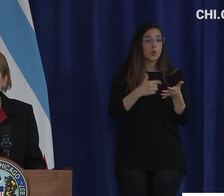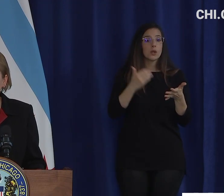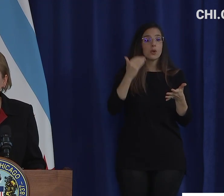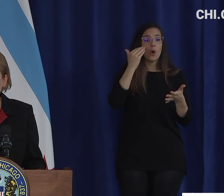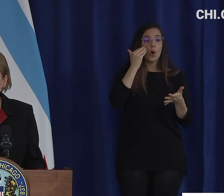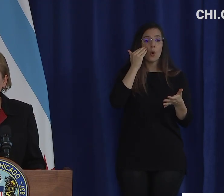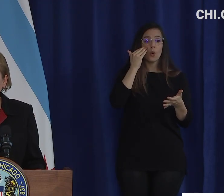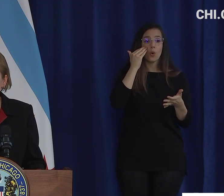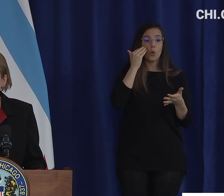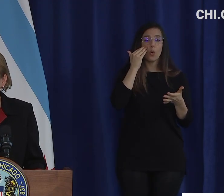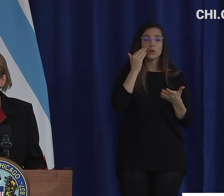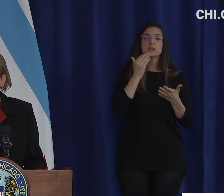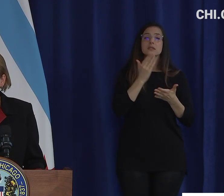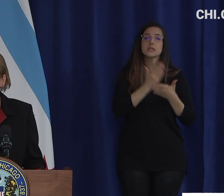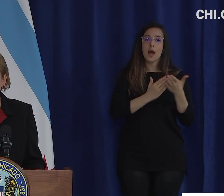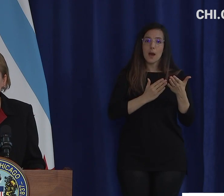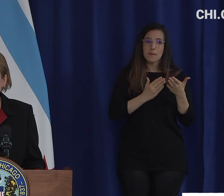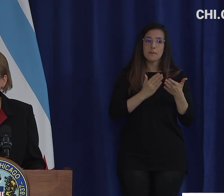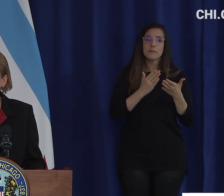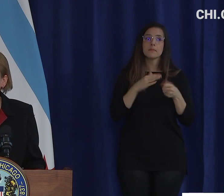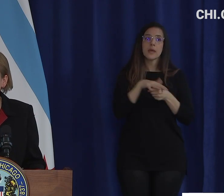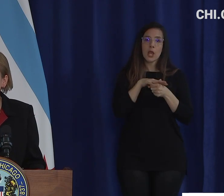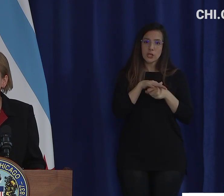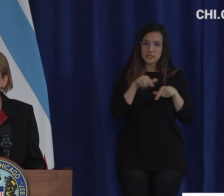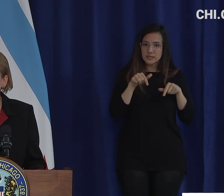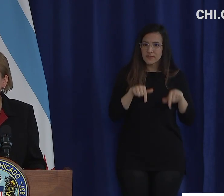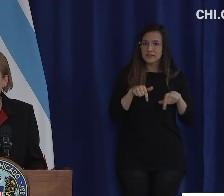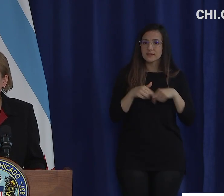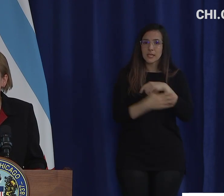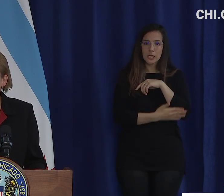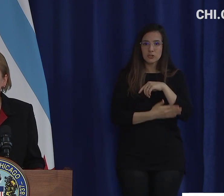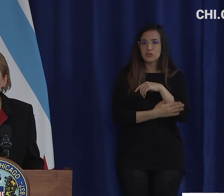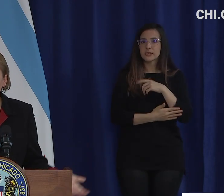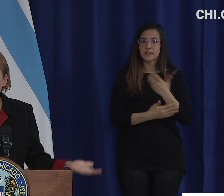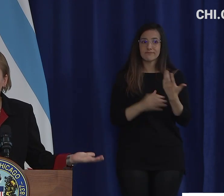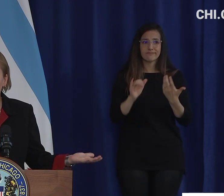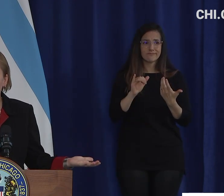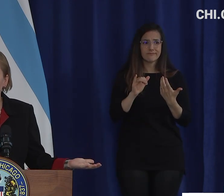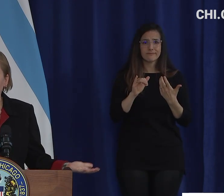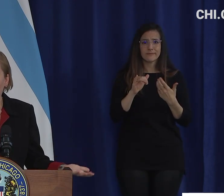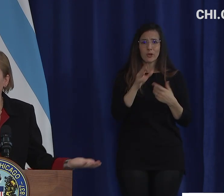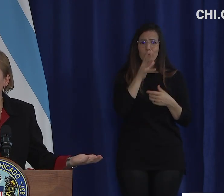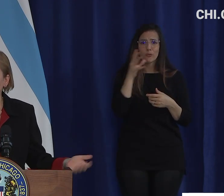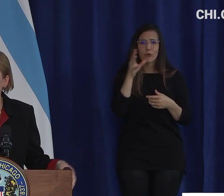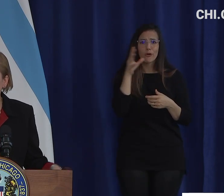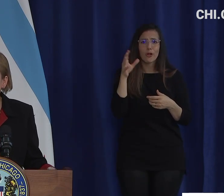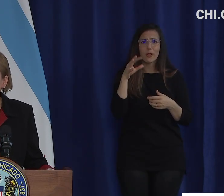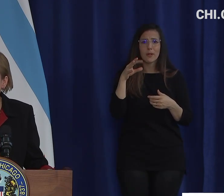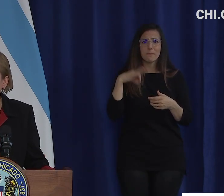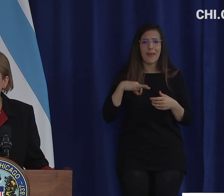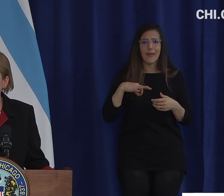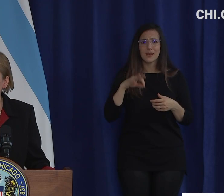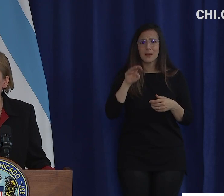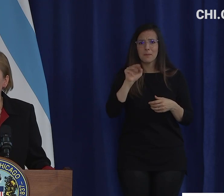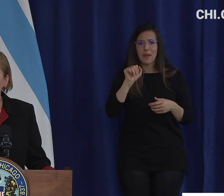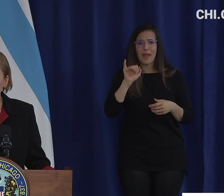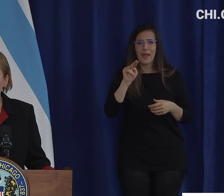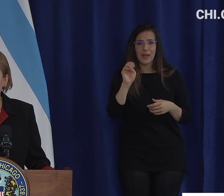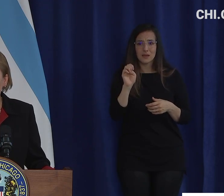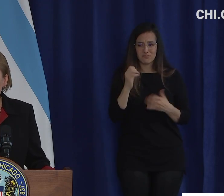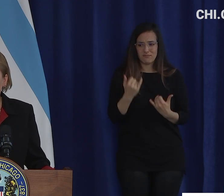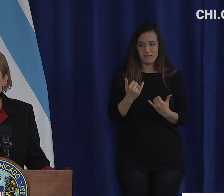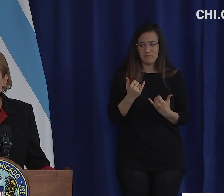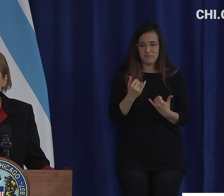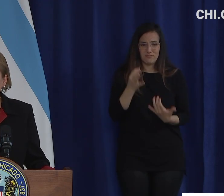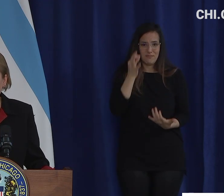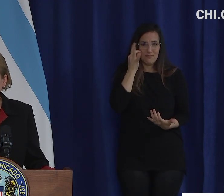are parts of this country, rural Maine, that have virtually no COVID right now. We know